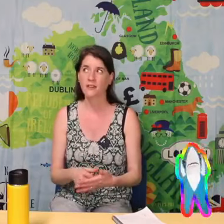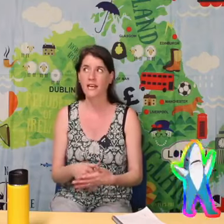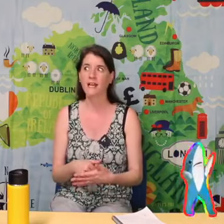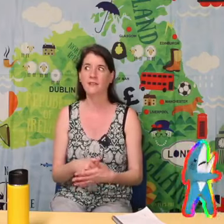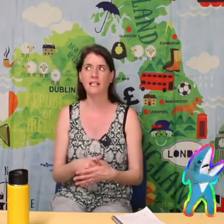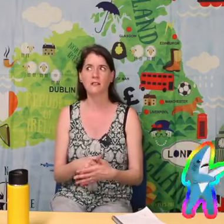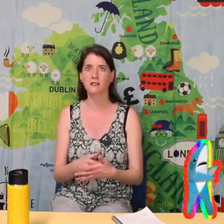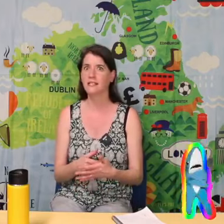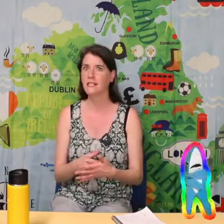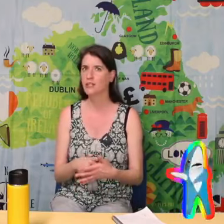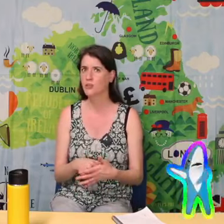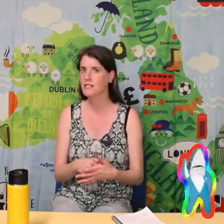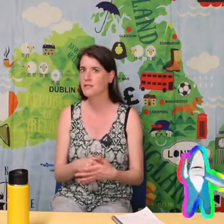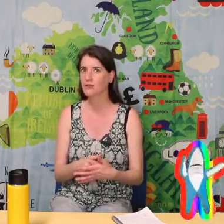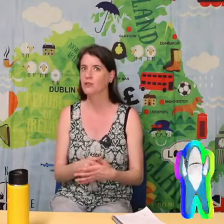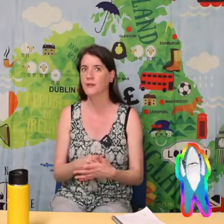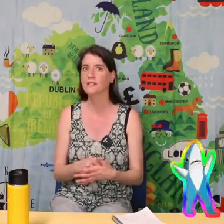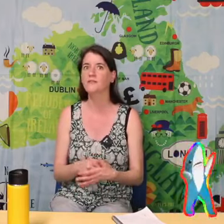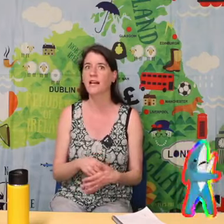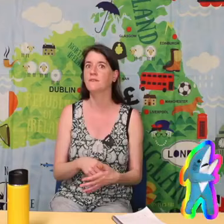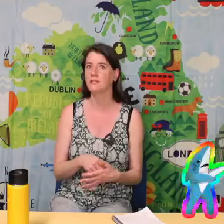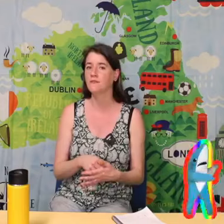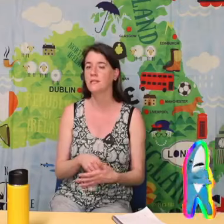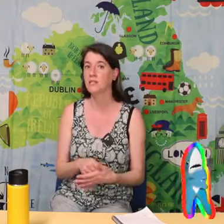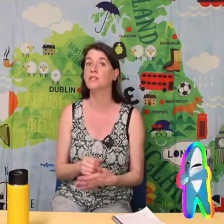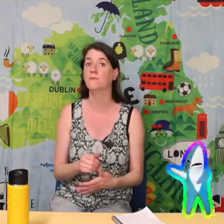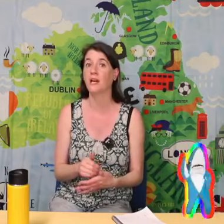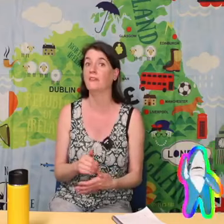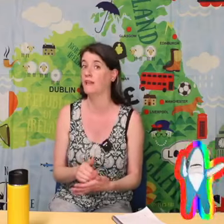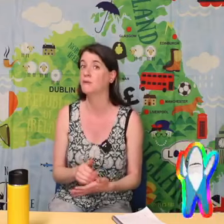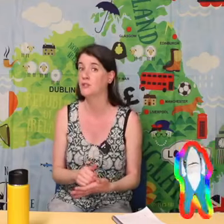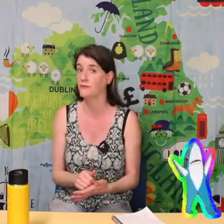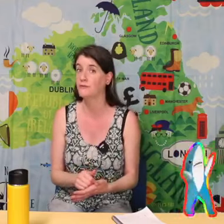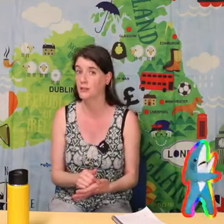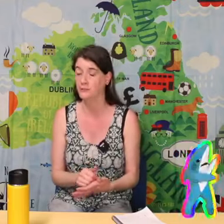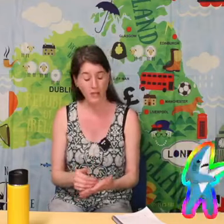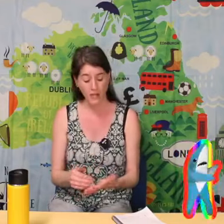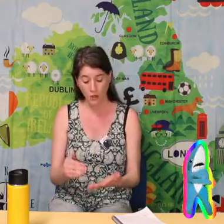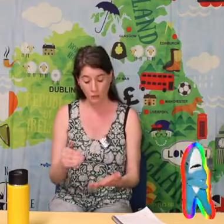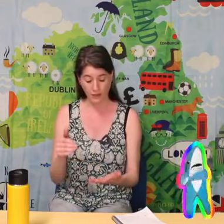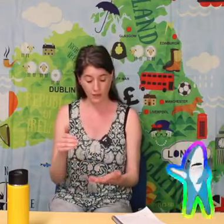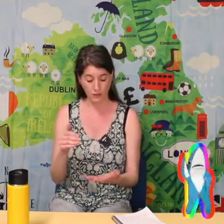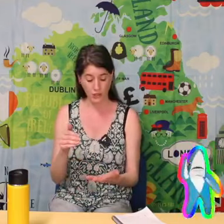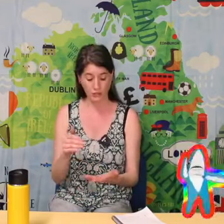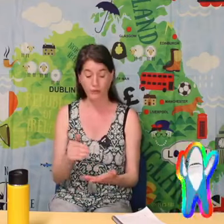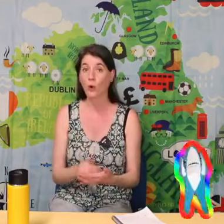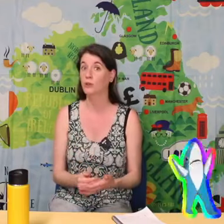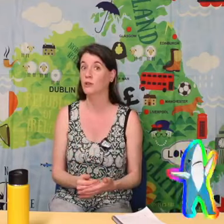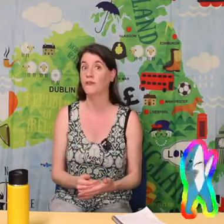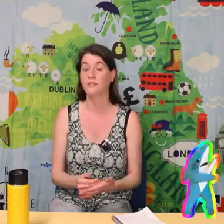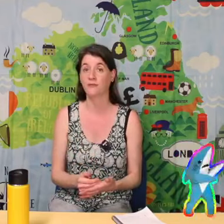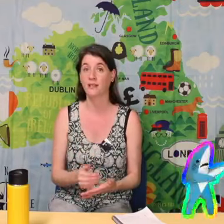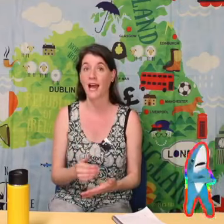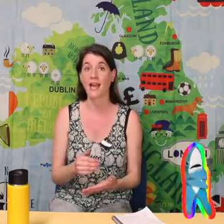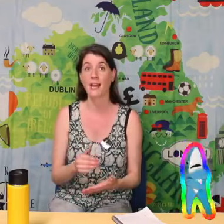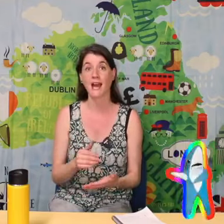I've catalogued at least 24 or 25 different species of wildflowers so far. We're going to record all of our different